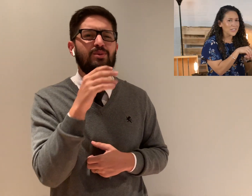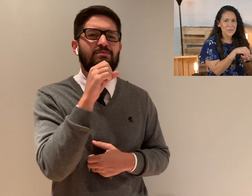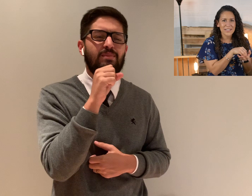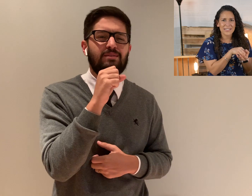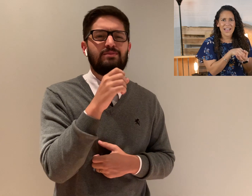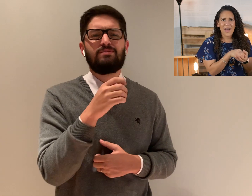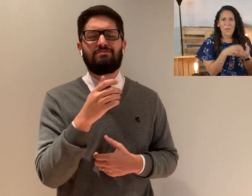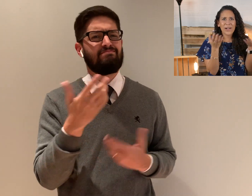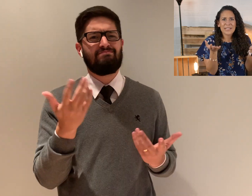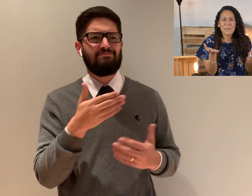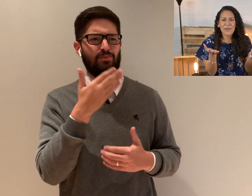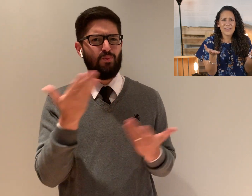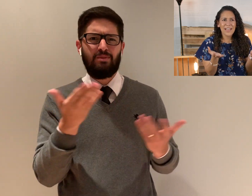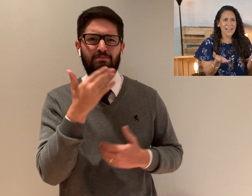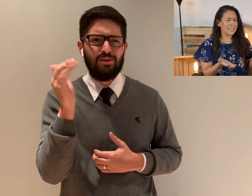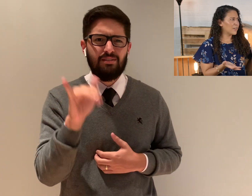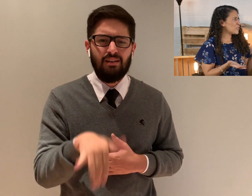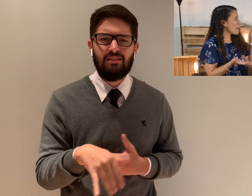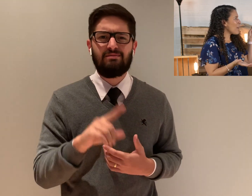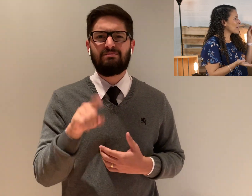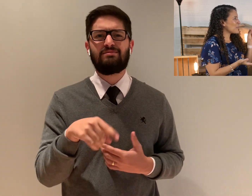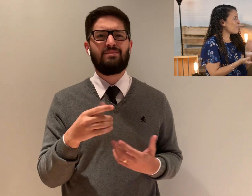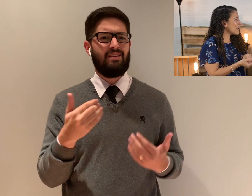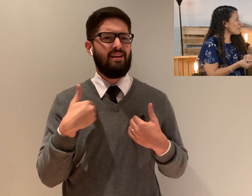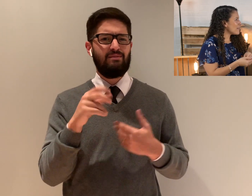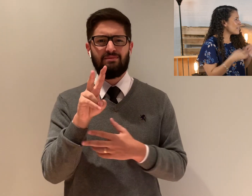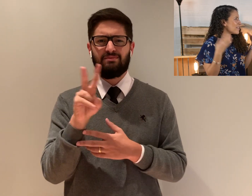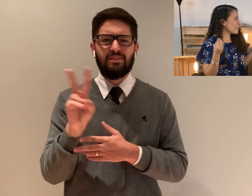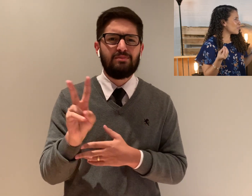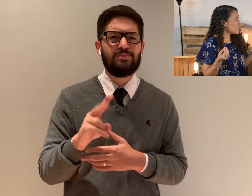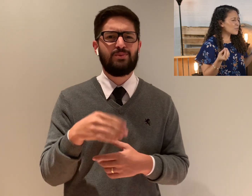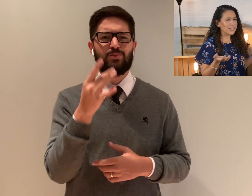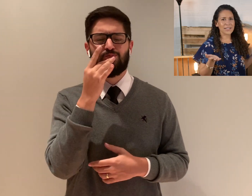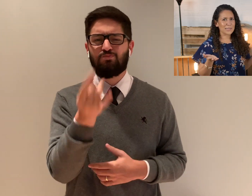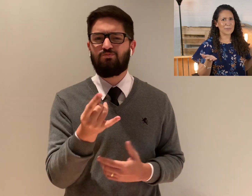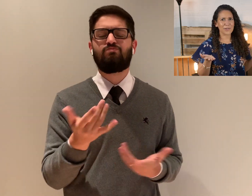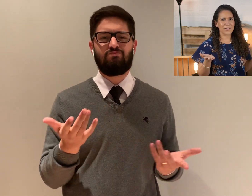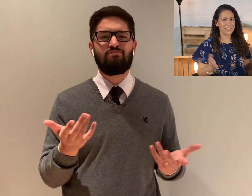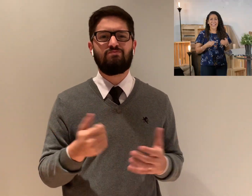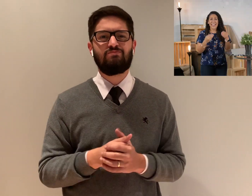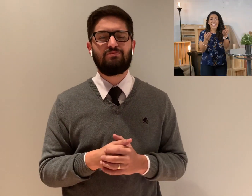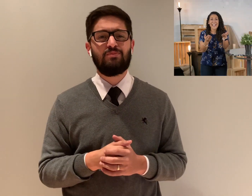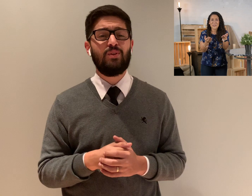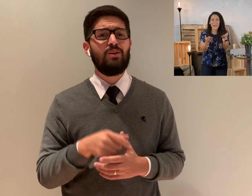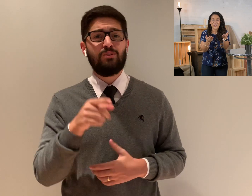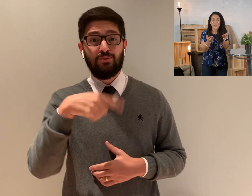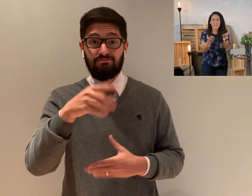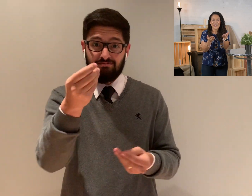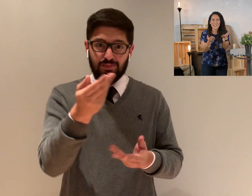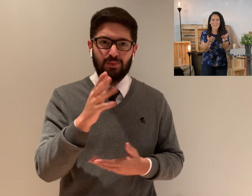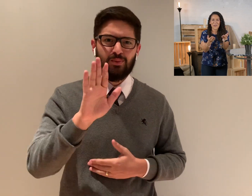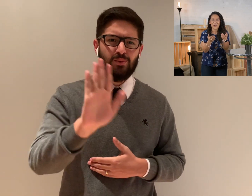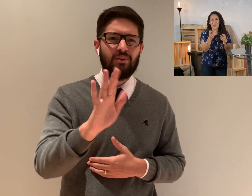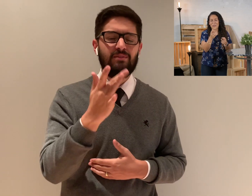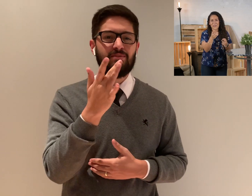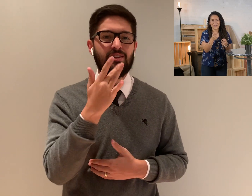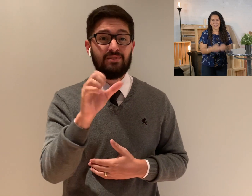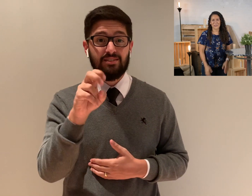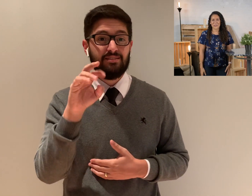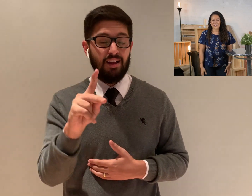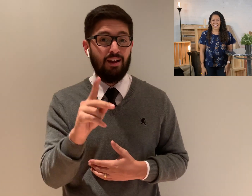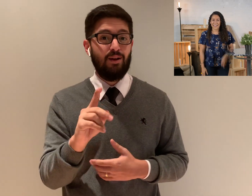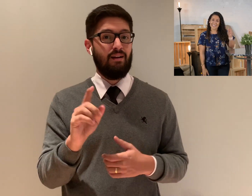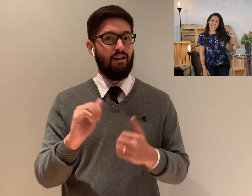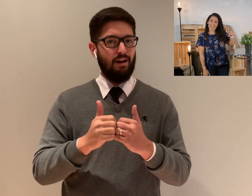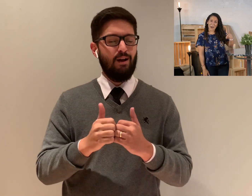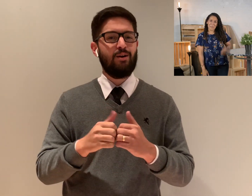cutie mandarins. What gets better than that? They're jam-packed with vitamins and they're juicy. It's been great. Hey guys, why don't you let us know what your favorite